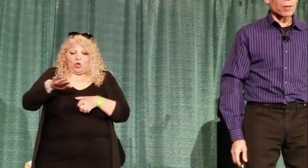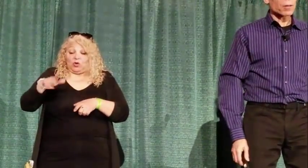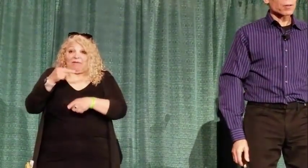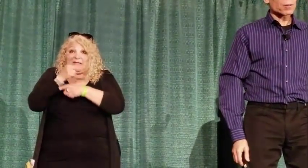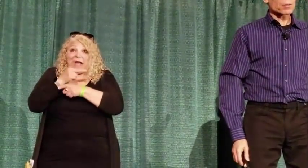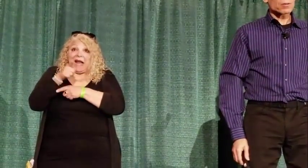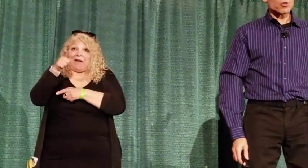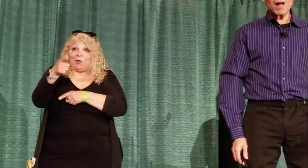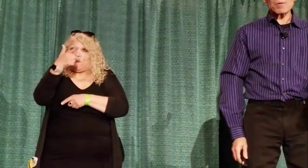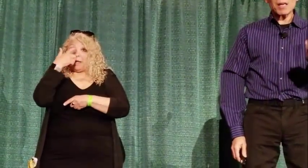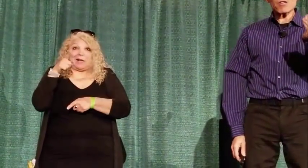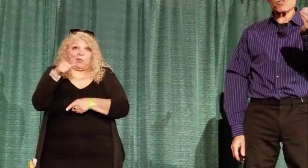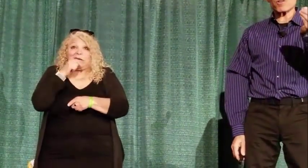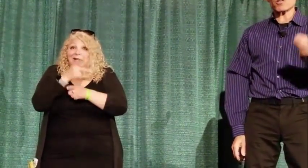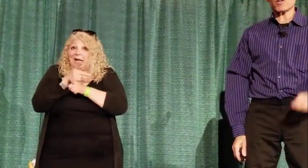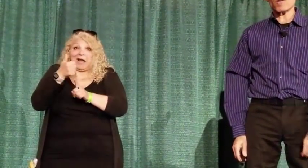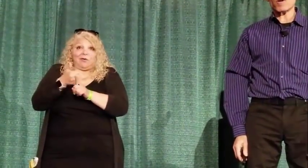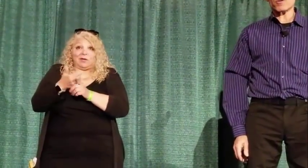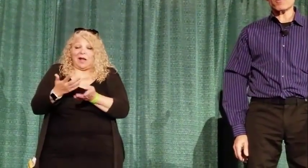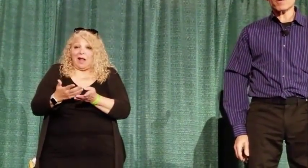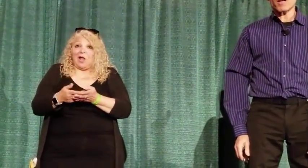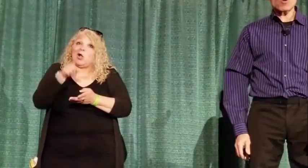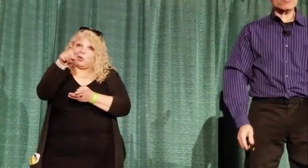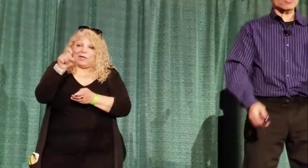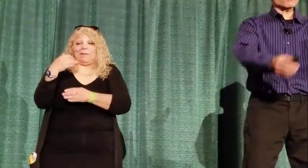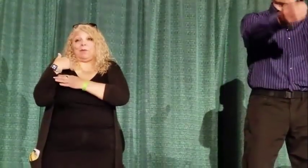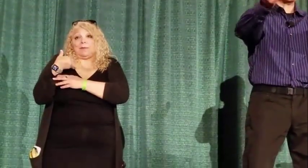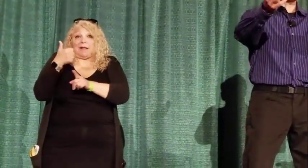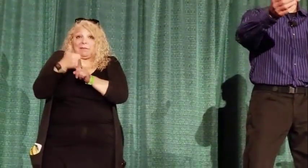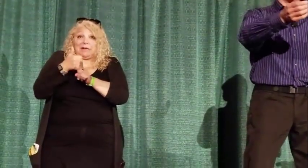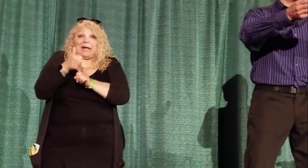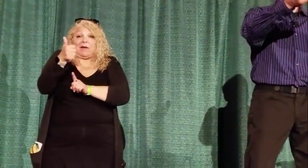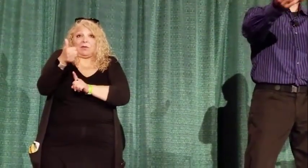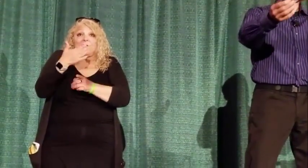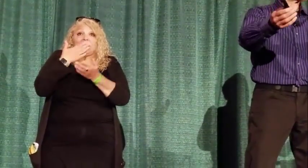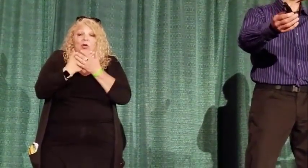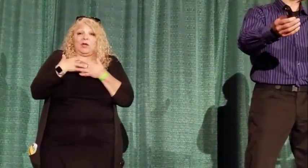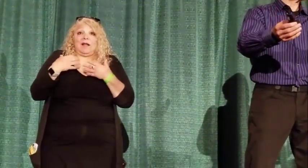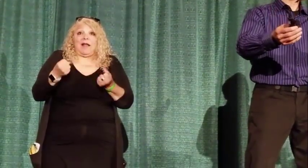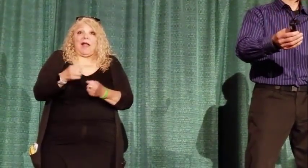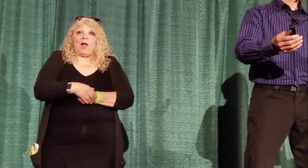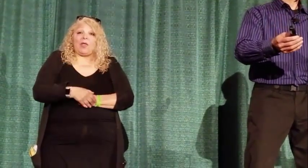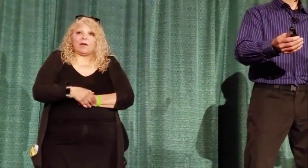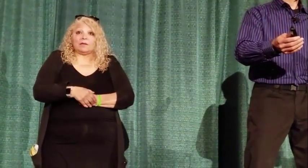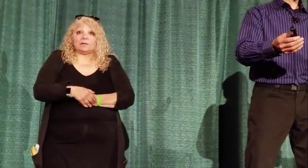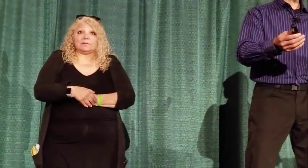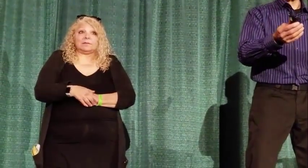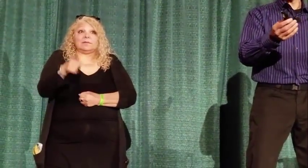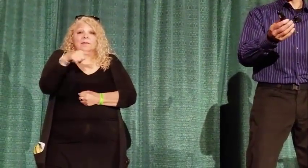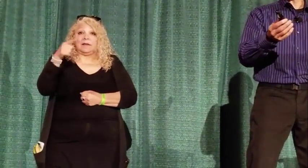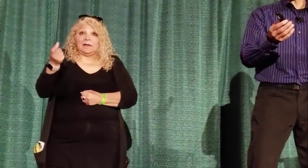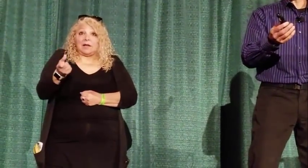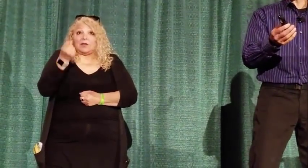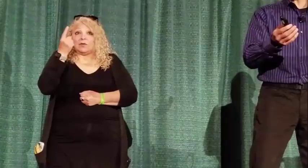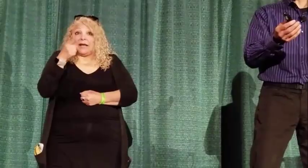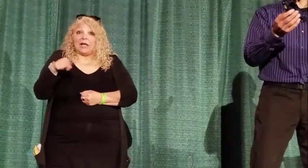health. You have an obligation to take good care of your health. And nobody's going to listen to you, and you're not going to be an influential person. Being able to